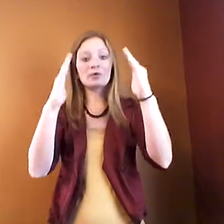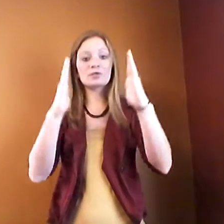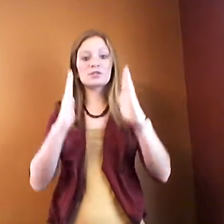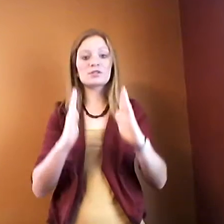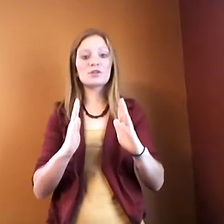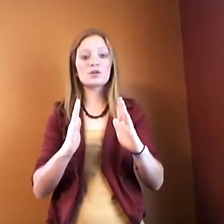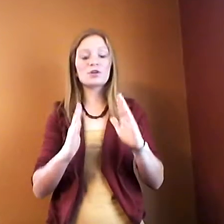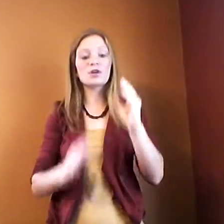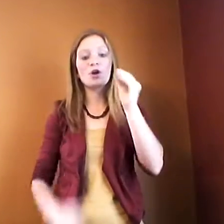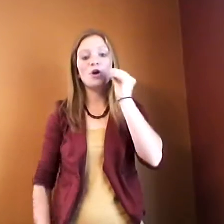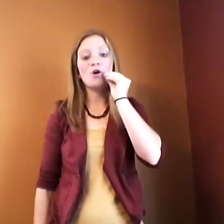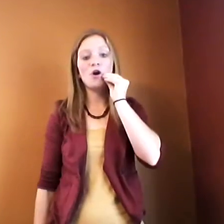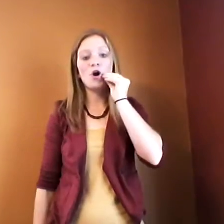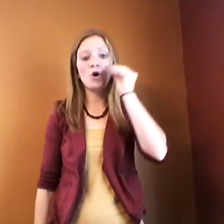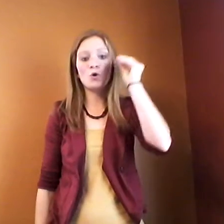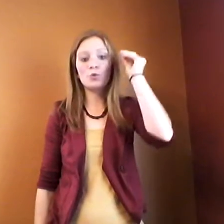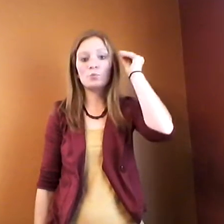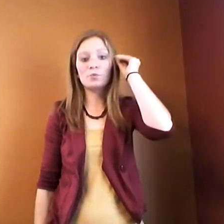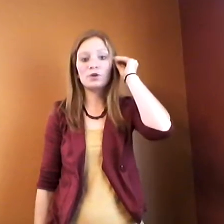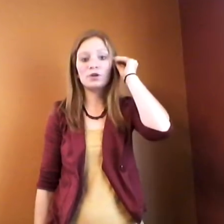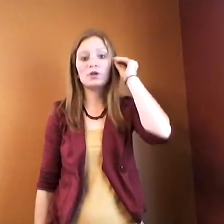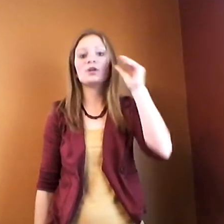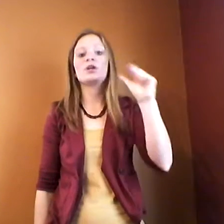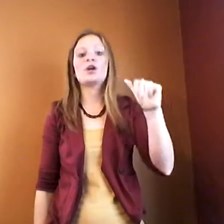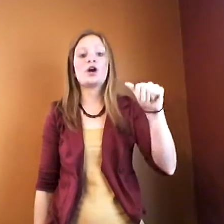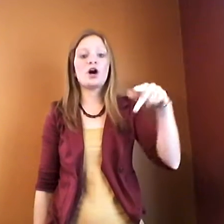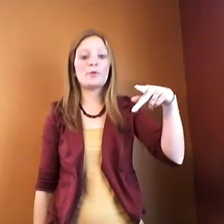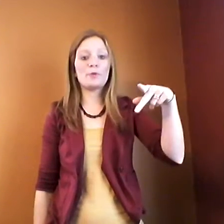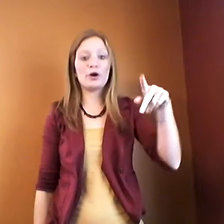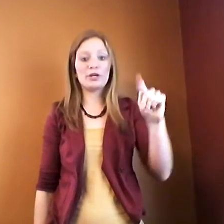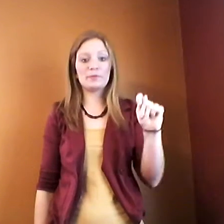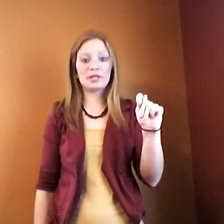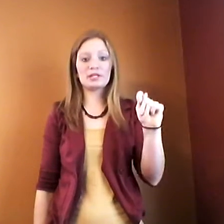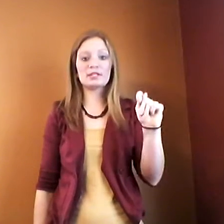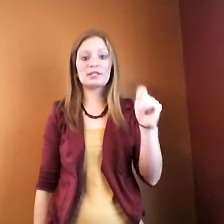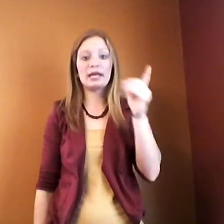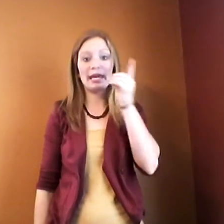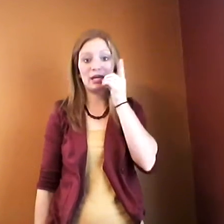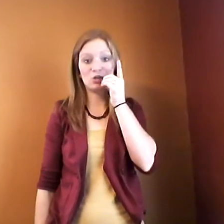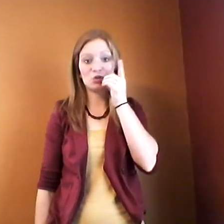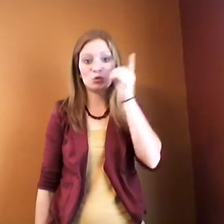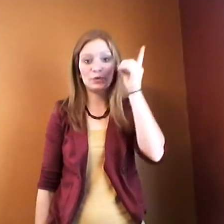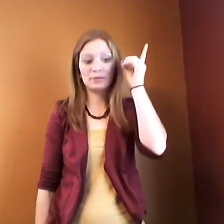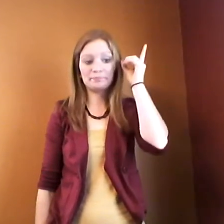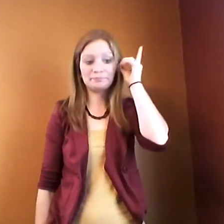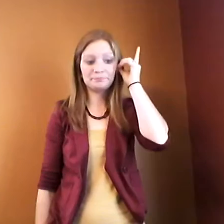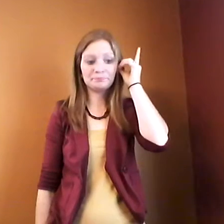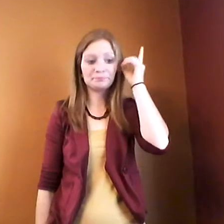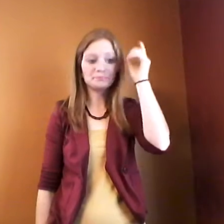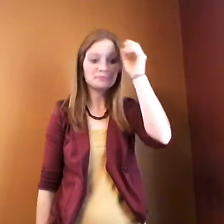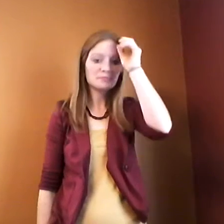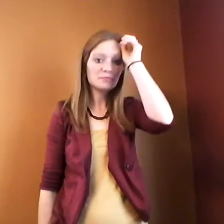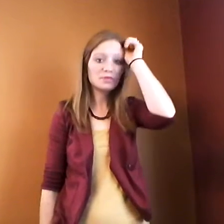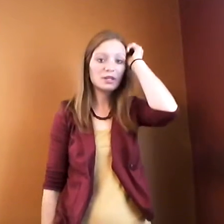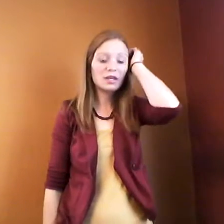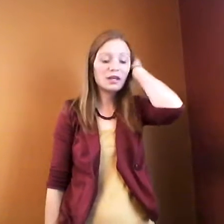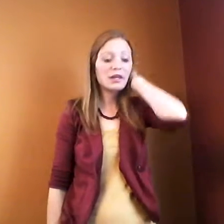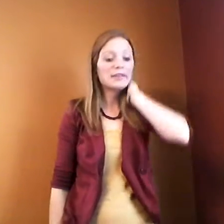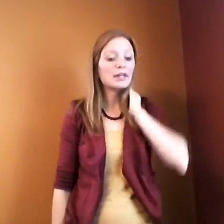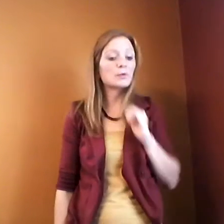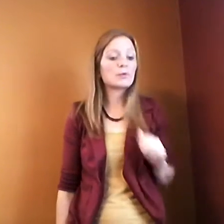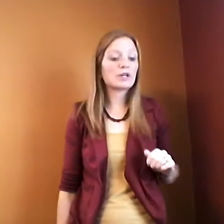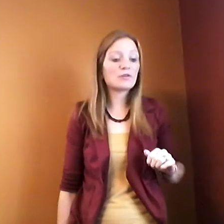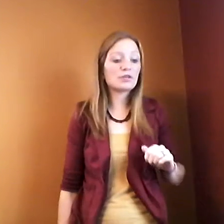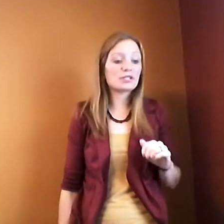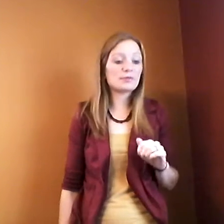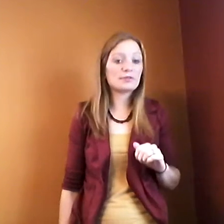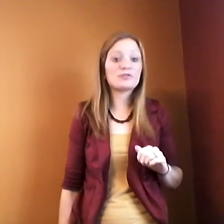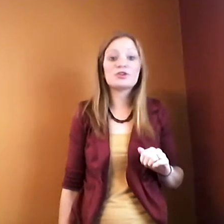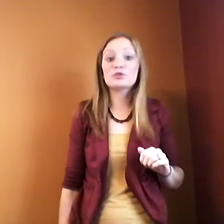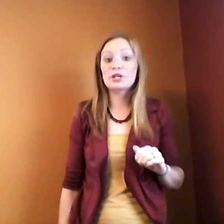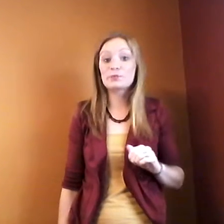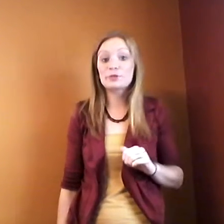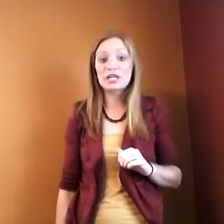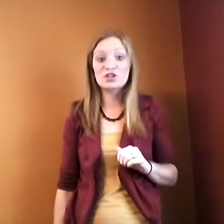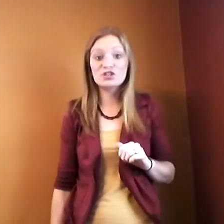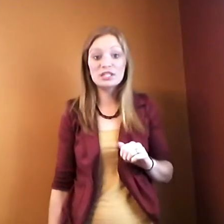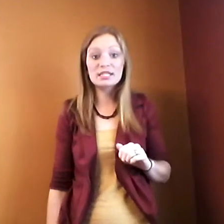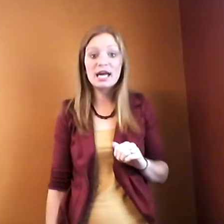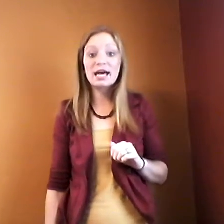house, home, apartment, and dorm. Then we went over some different transportation